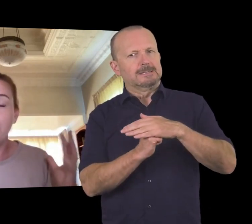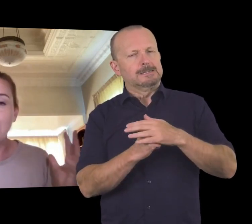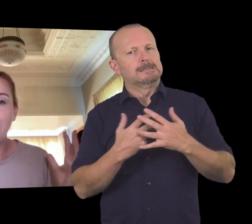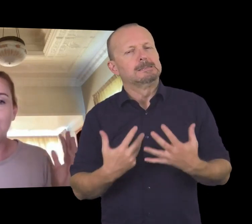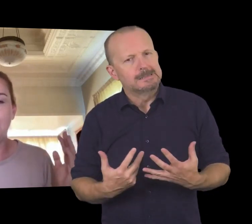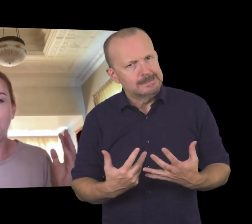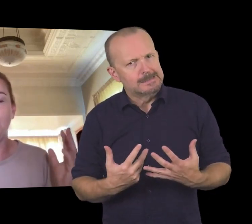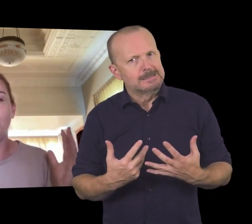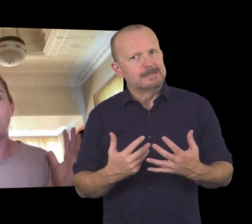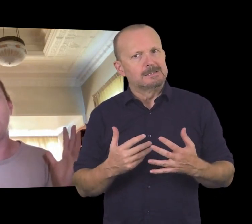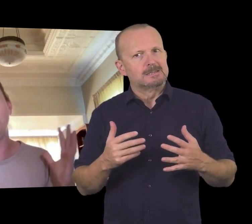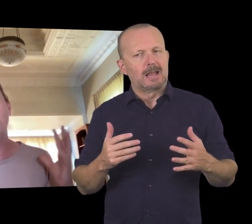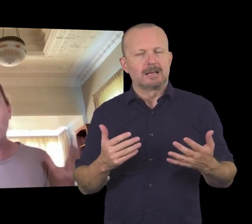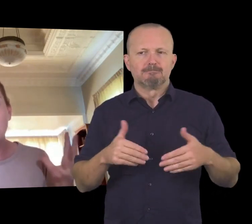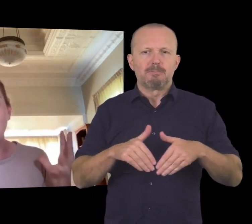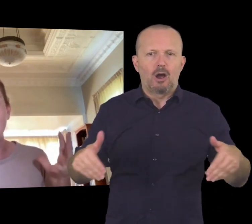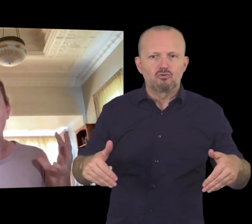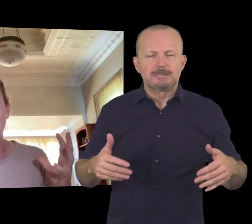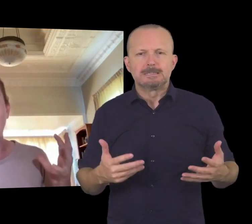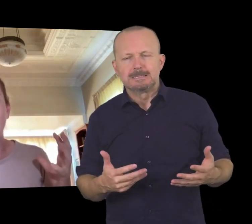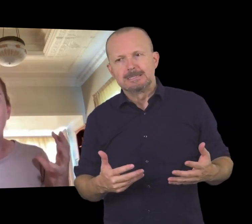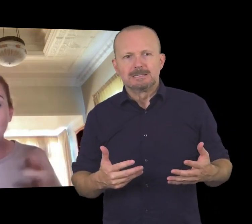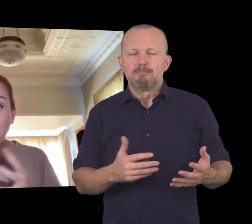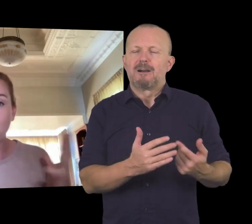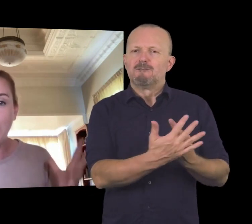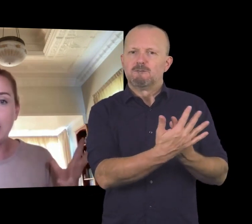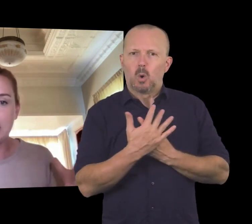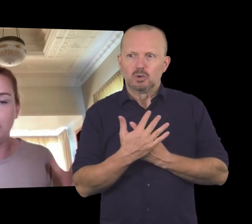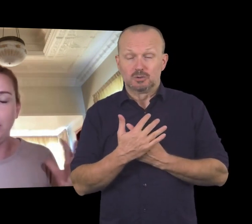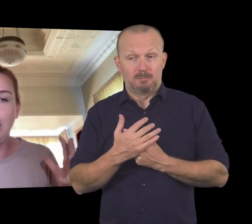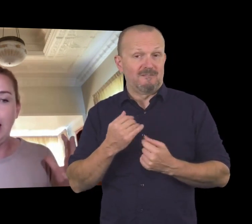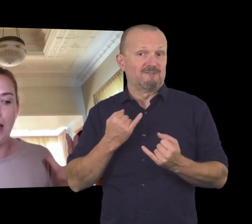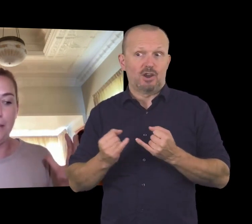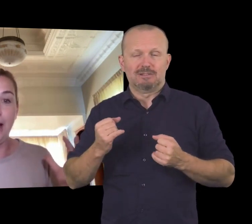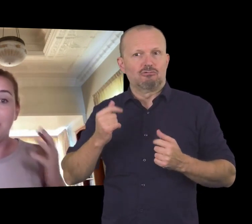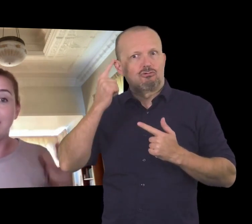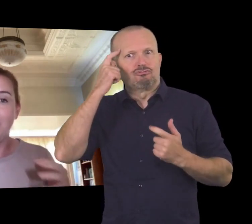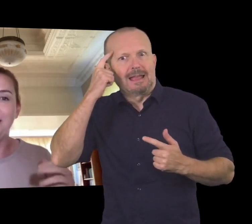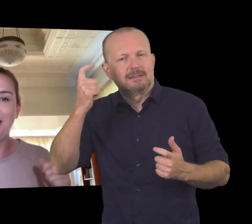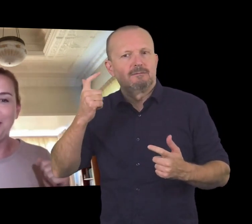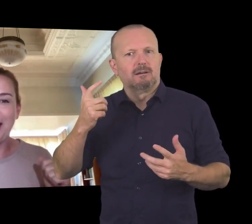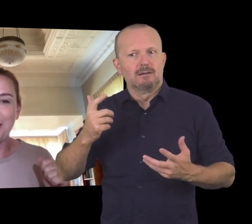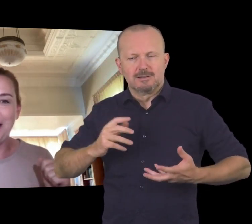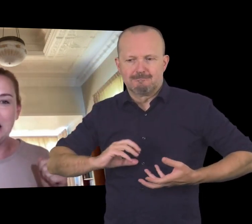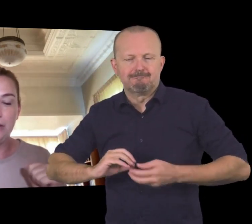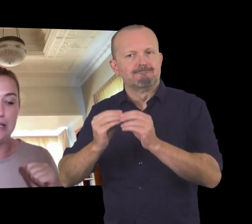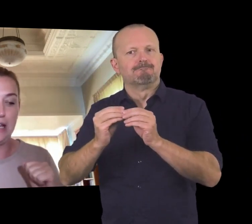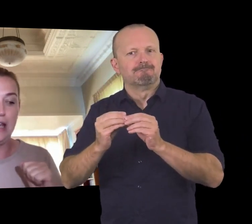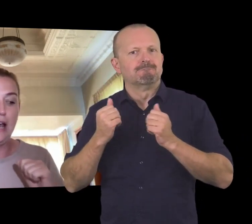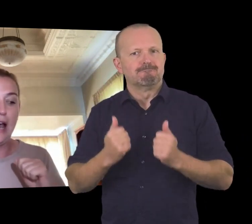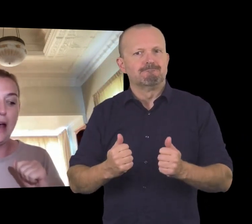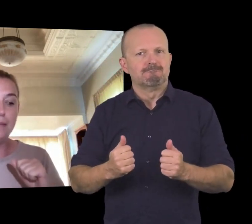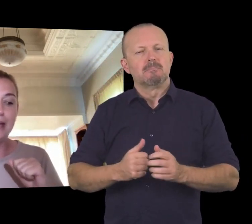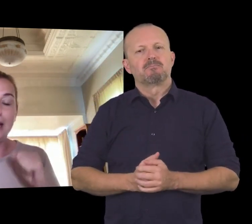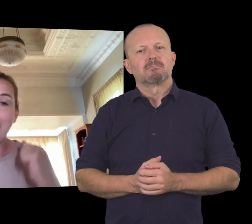were very challenging, but also forced us to be super creative. And this comes out of that